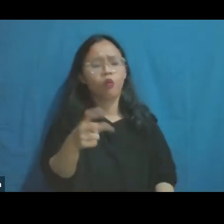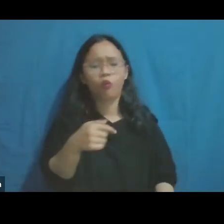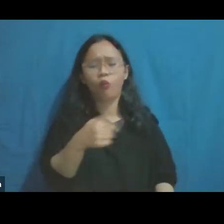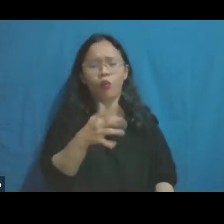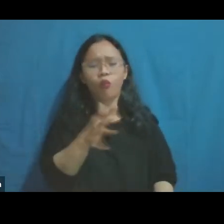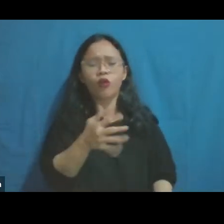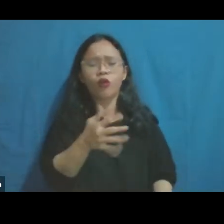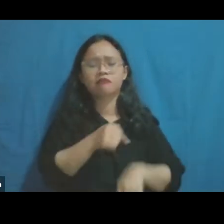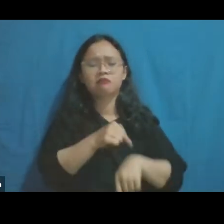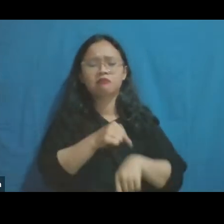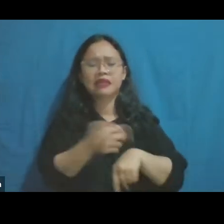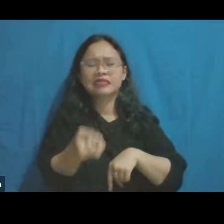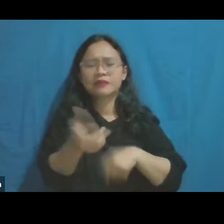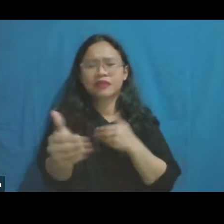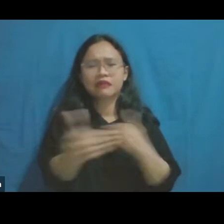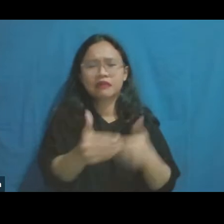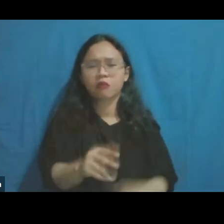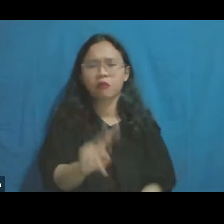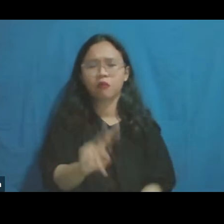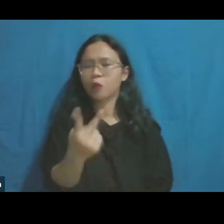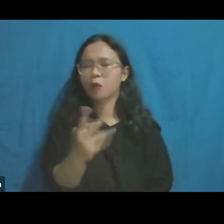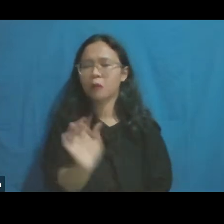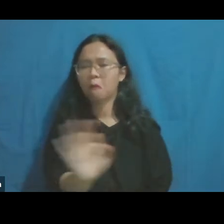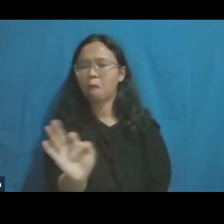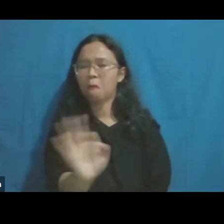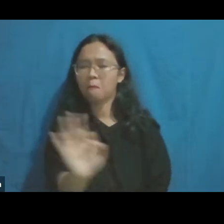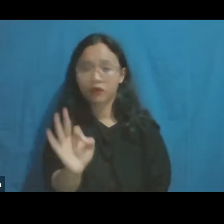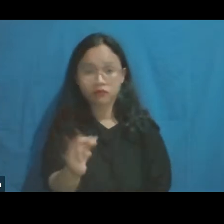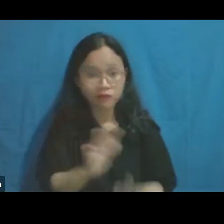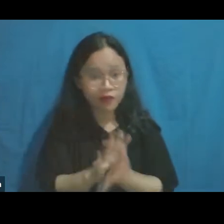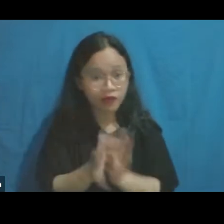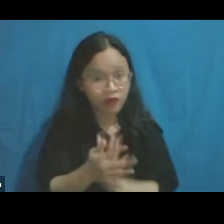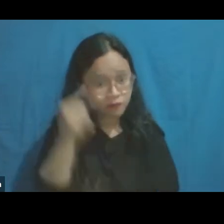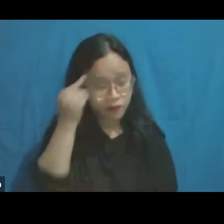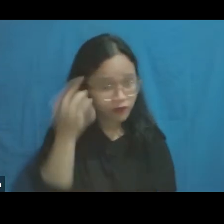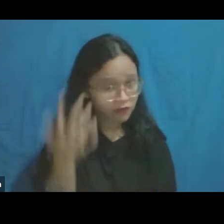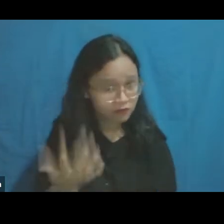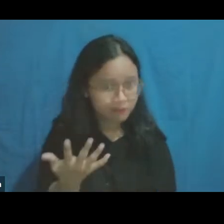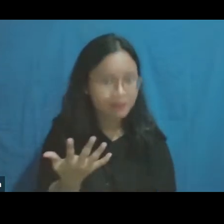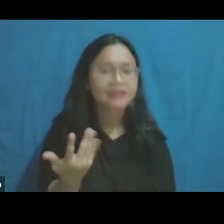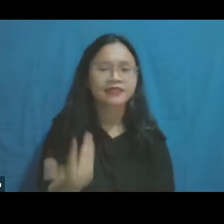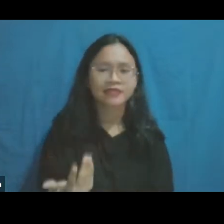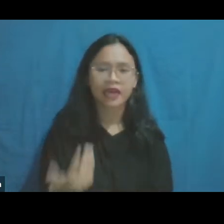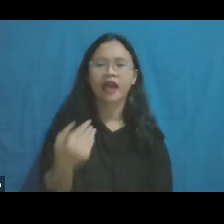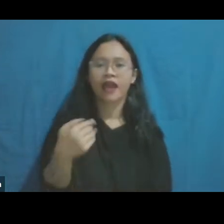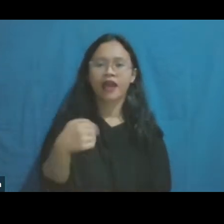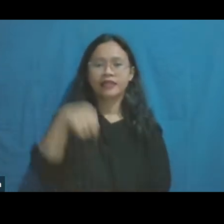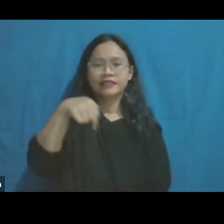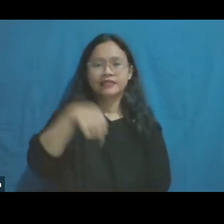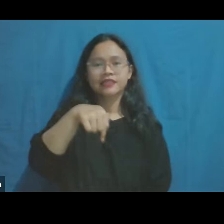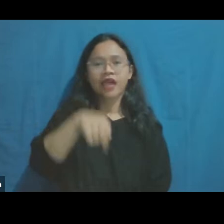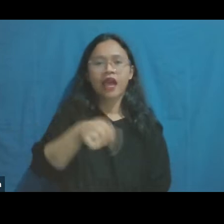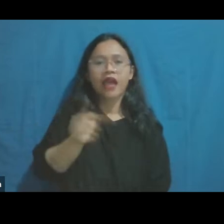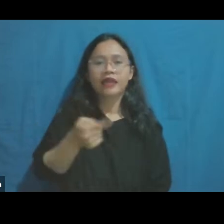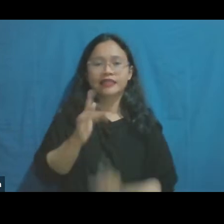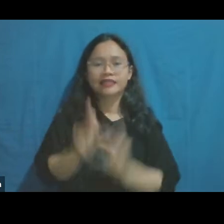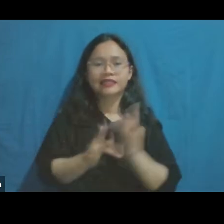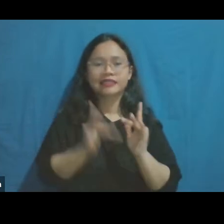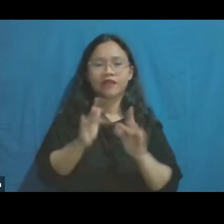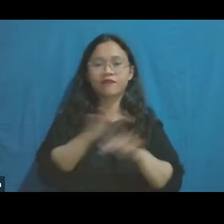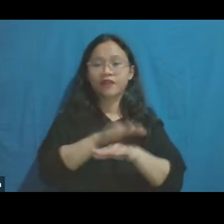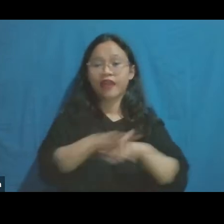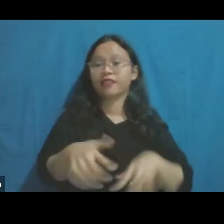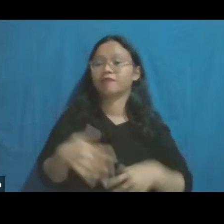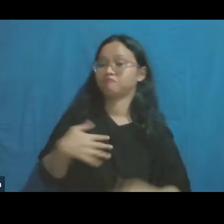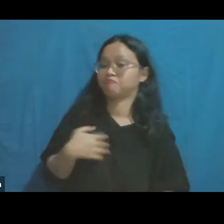SafeNet, I think we need to do a research on the digital media or the